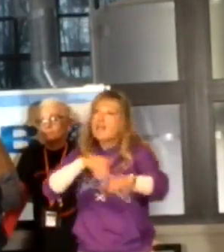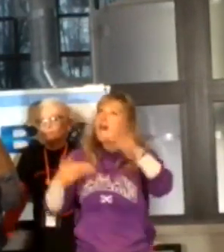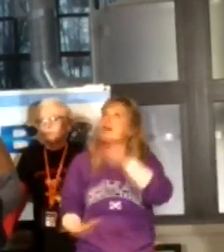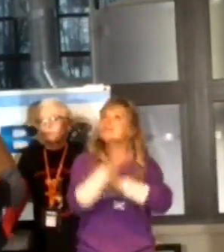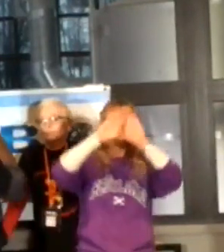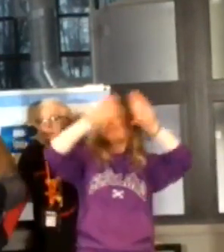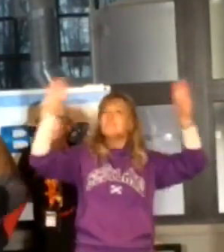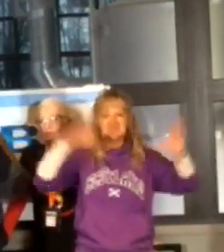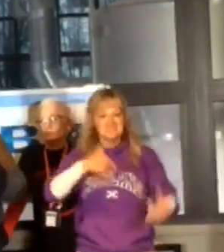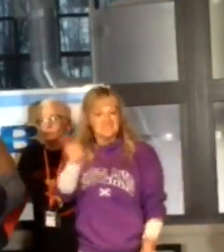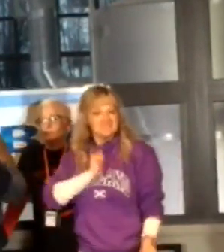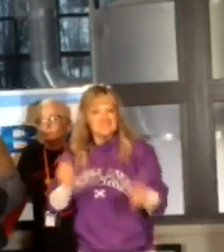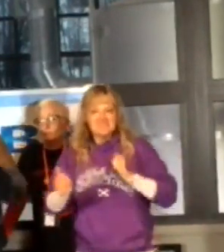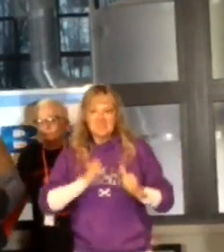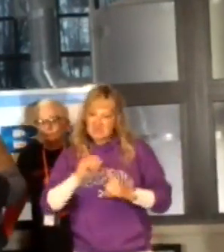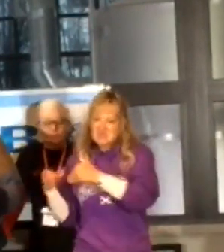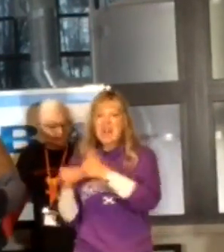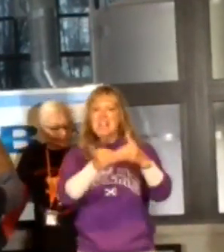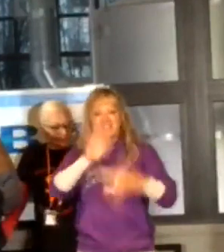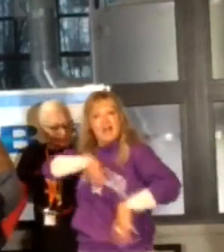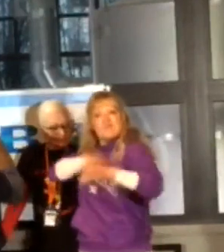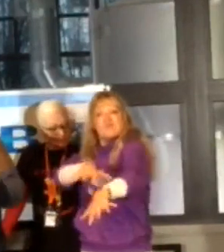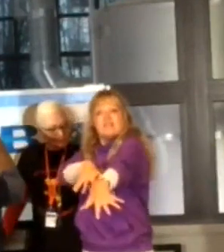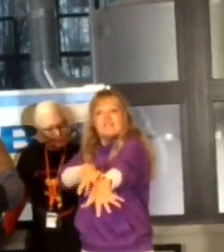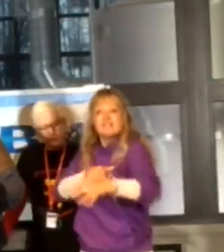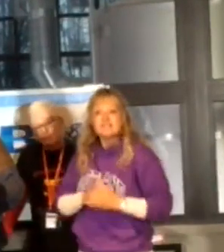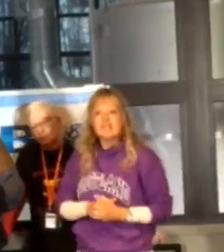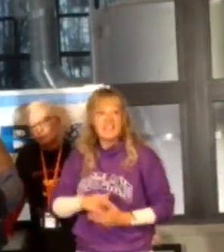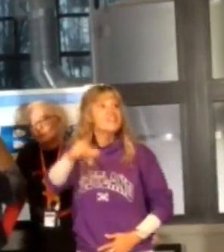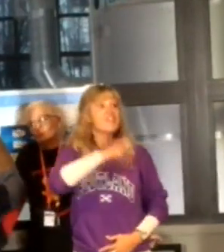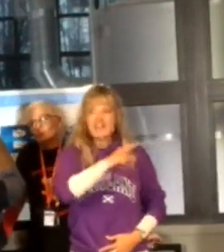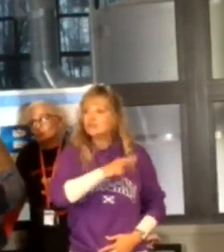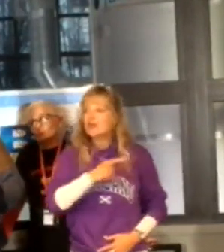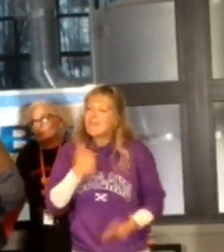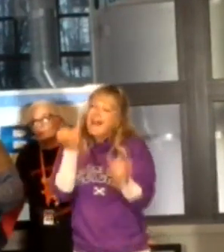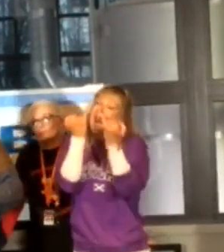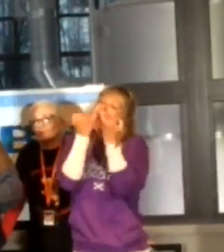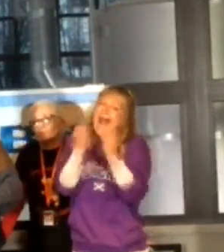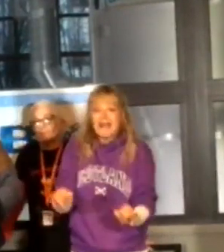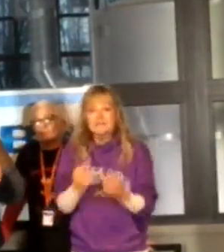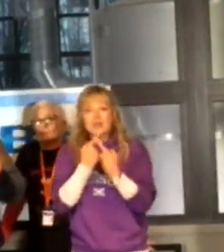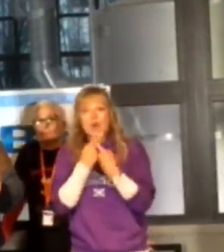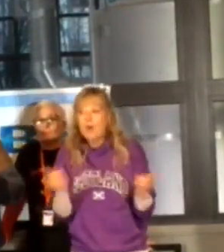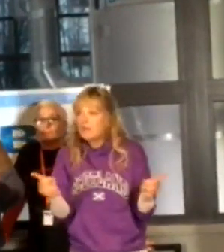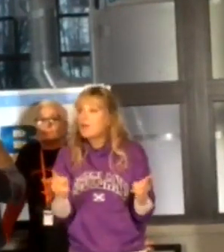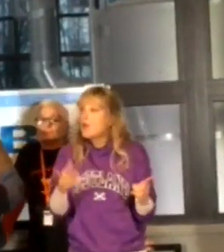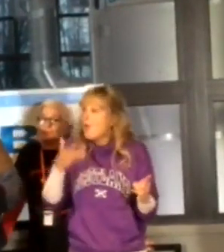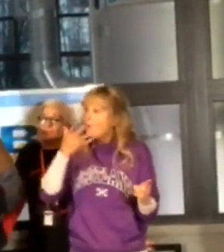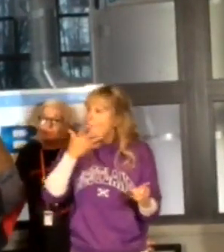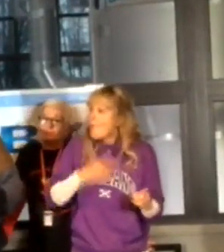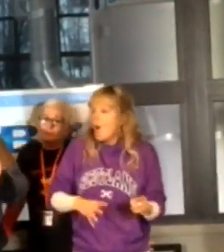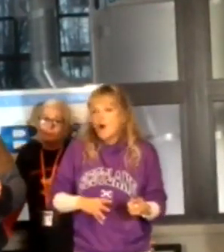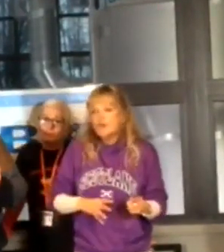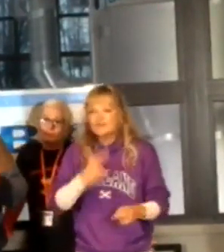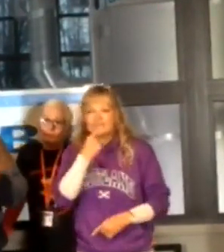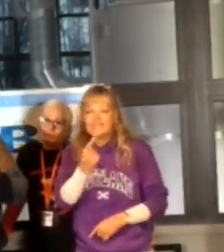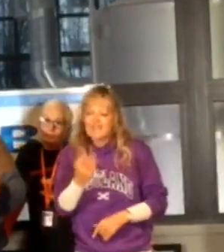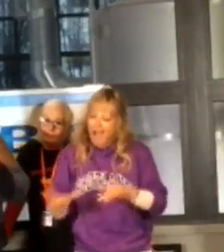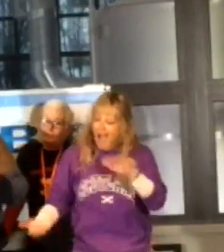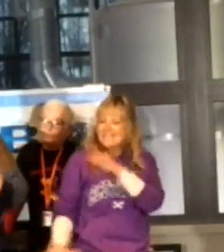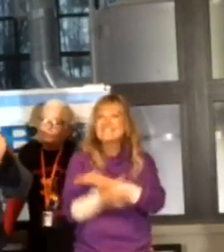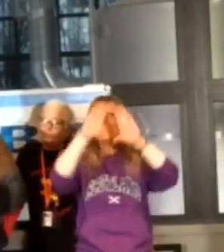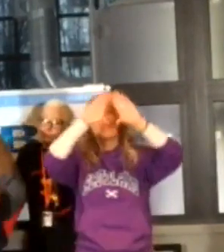Banner are proud to be leading that movement. Which is why my final comment is we want to give a plug to the All Under